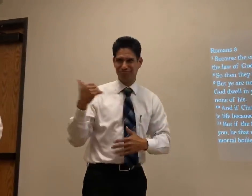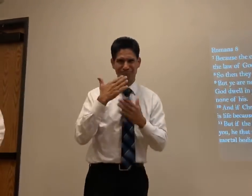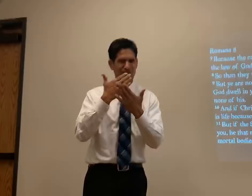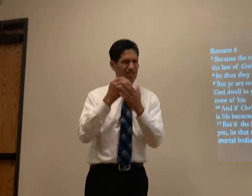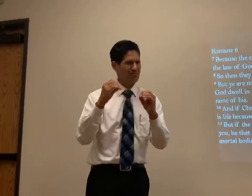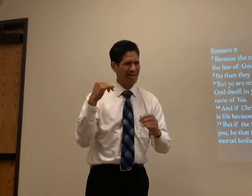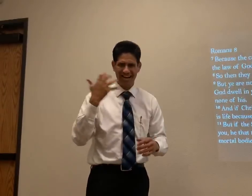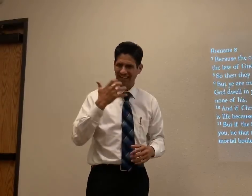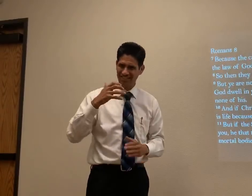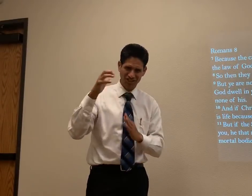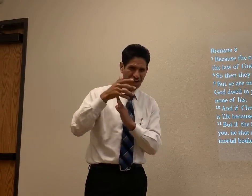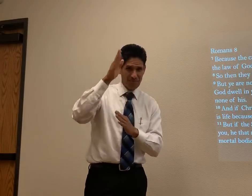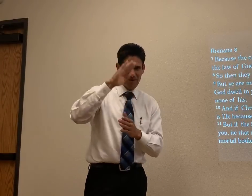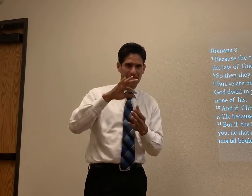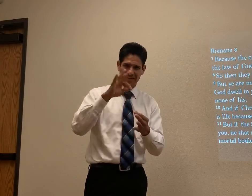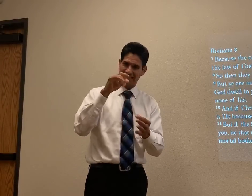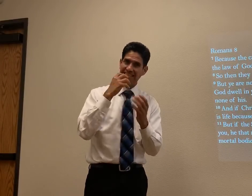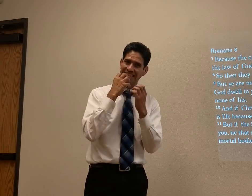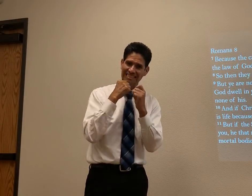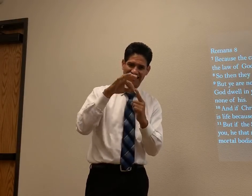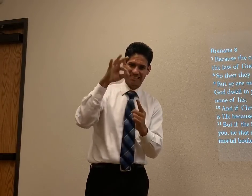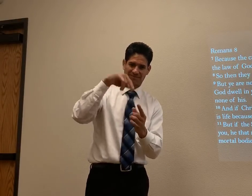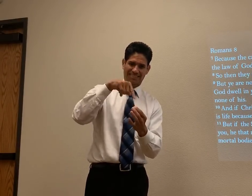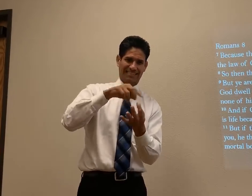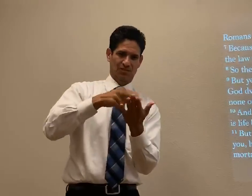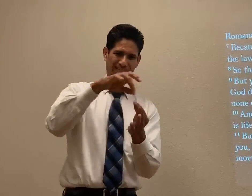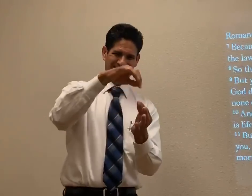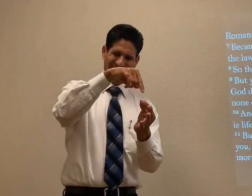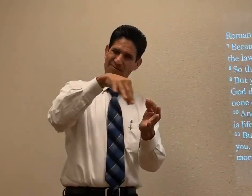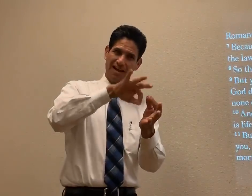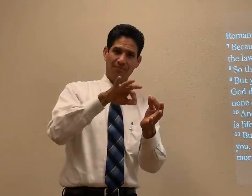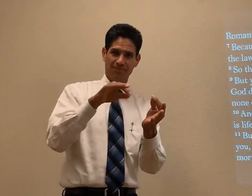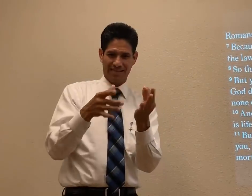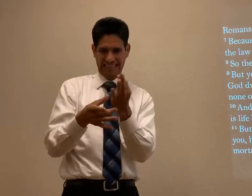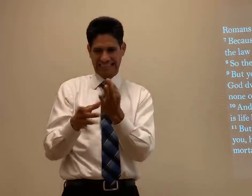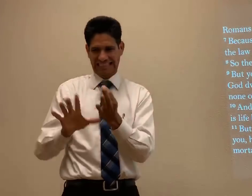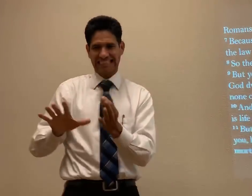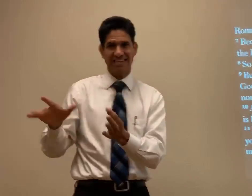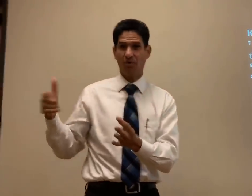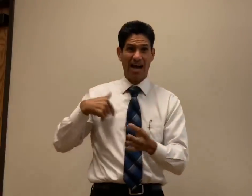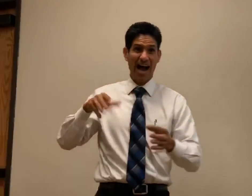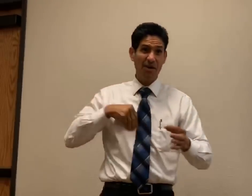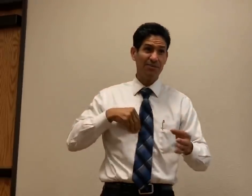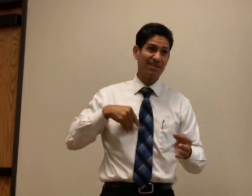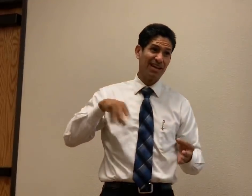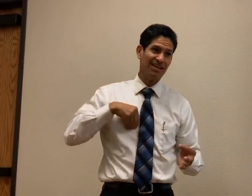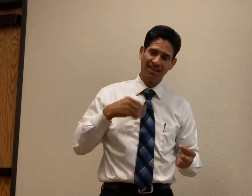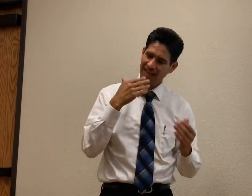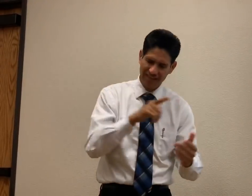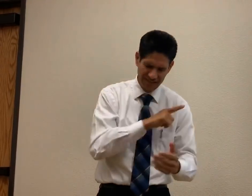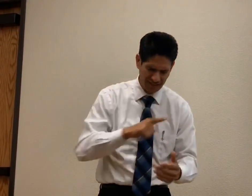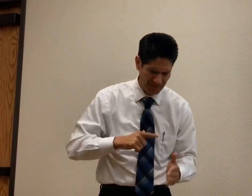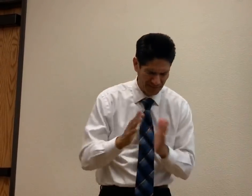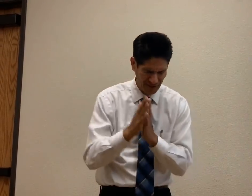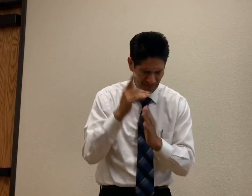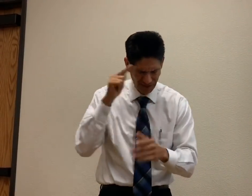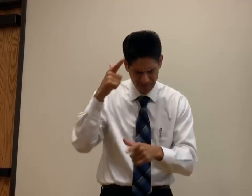You enjoyed that lesson? That was incredible. That was incredible. God's Spirit is really amazing, and it's something that we should cherish. It's very important, and I take it God's